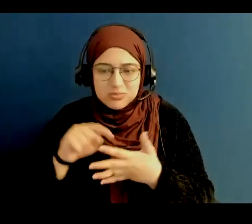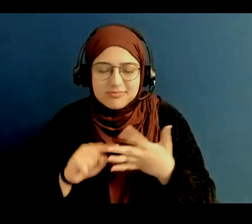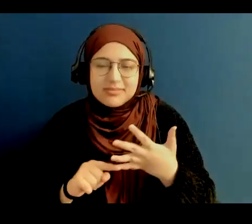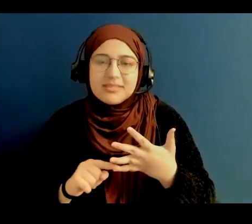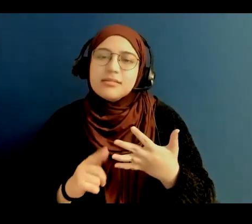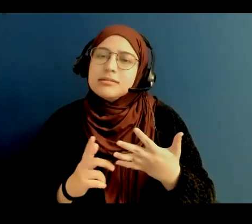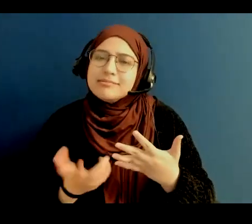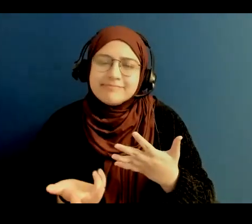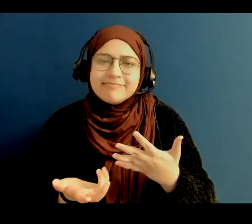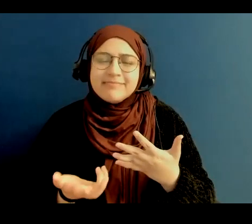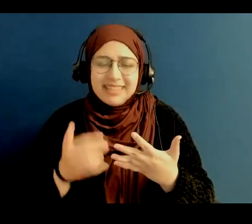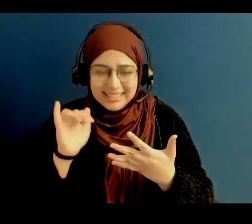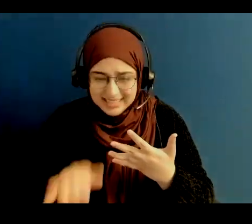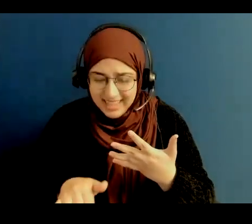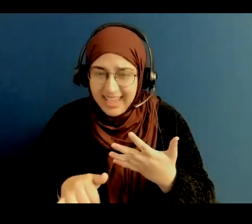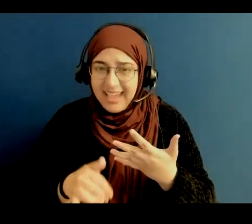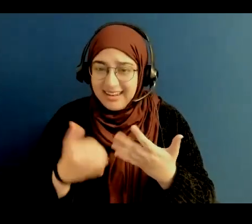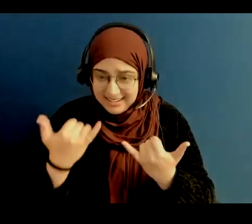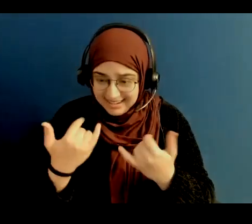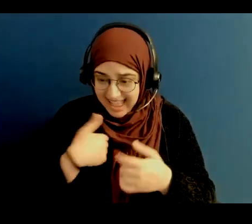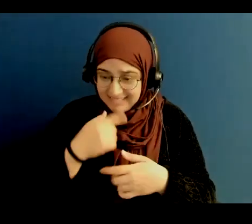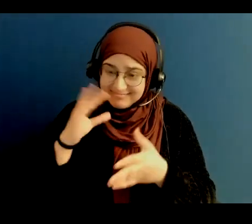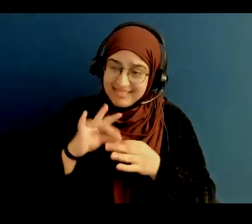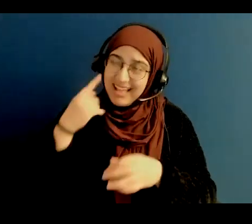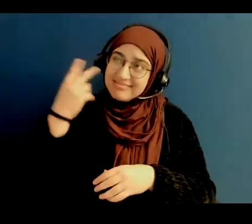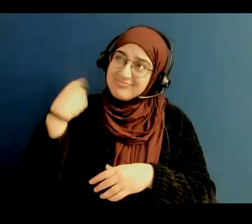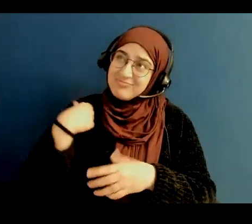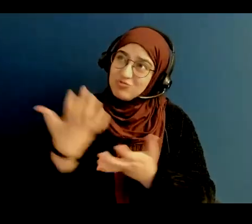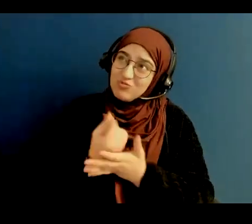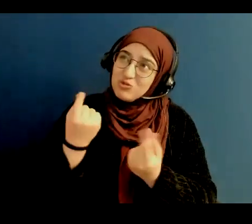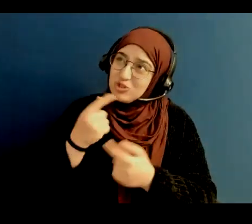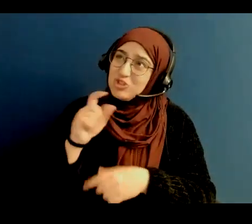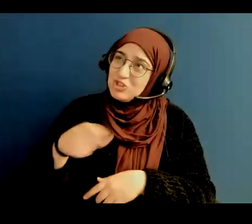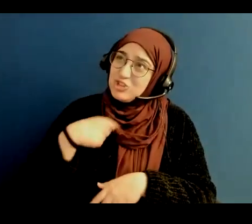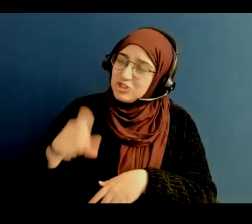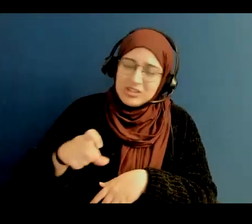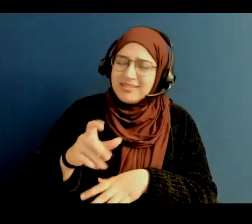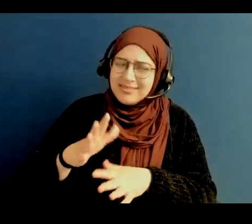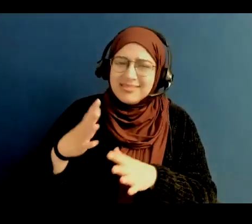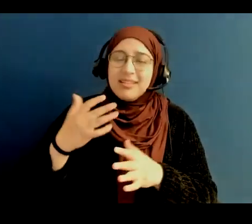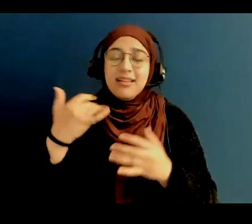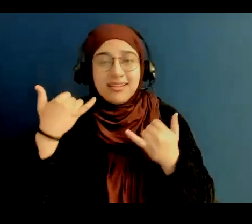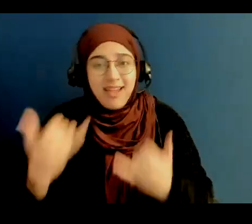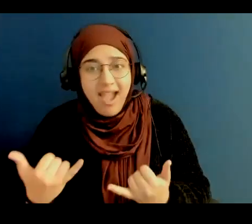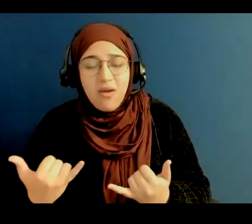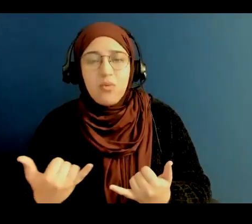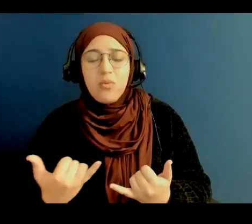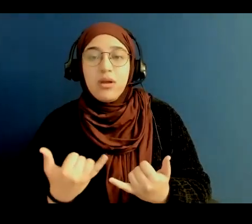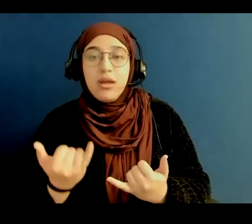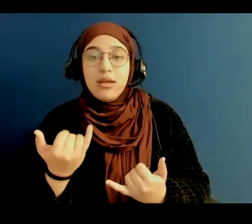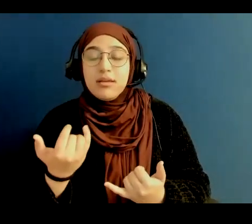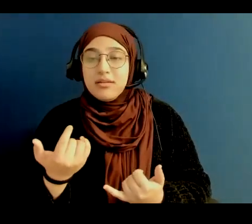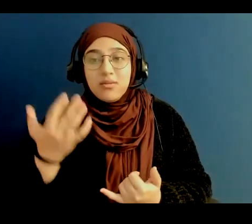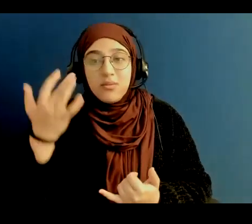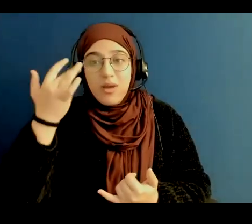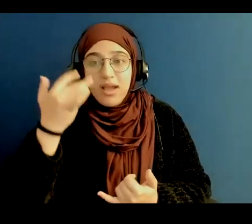you say to yourself, now is that time? Because if you're still alive 10 years after, you're going to ask the same question and say, if I was 10 years